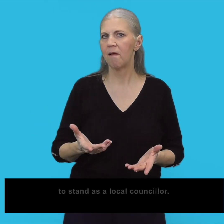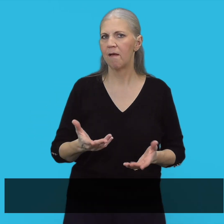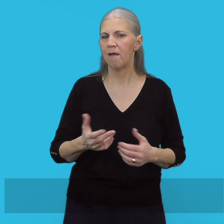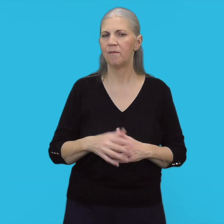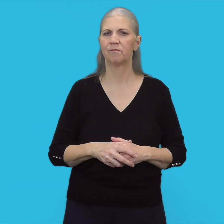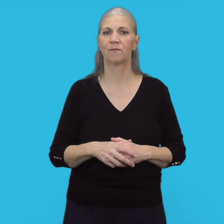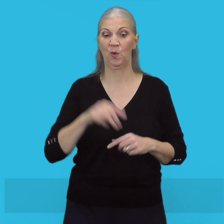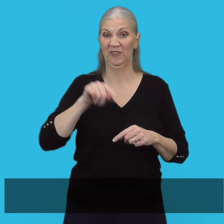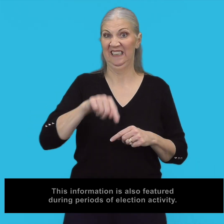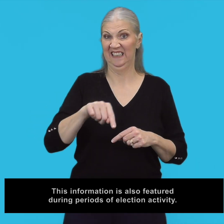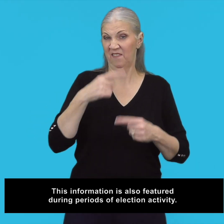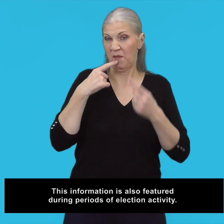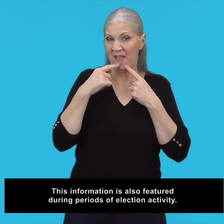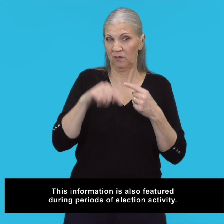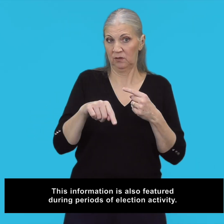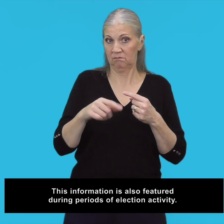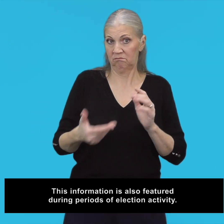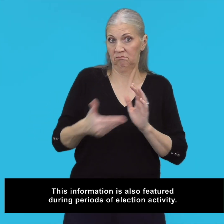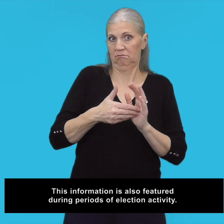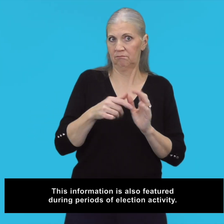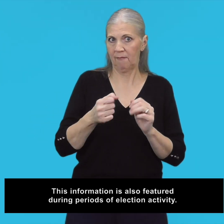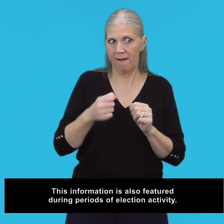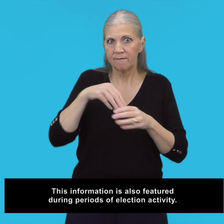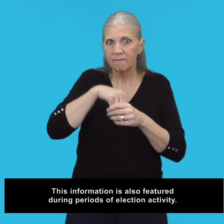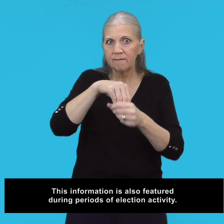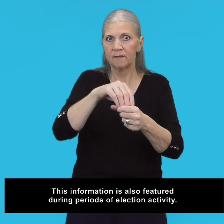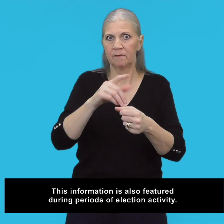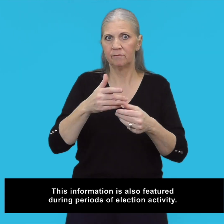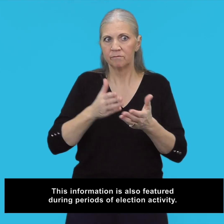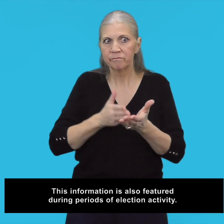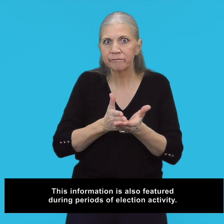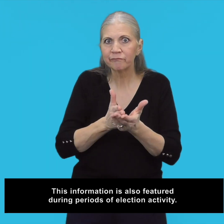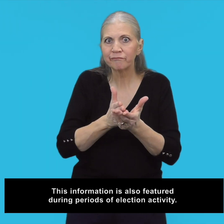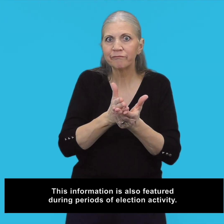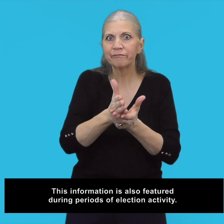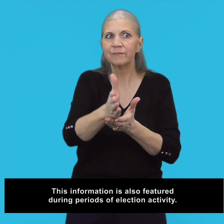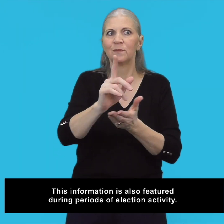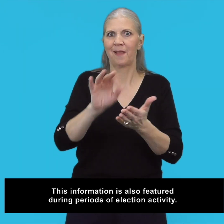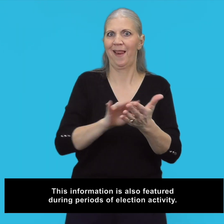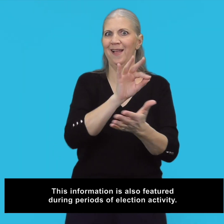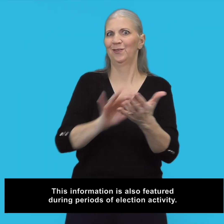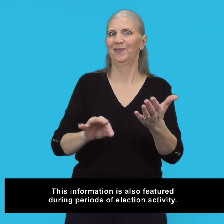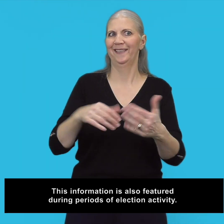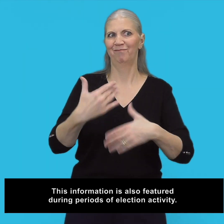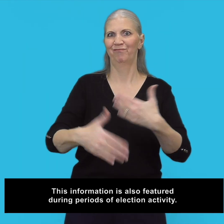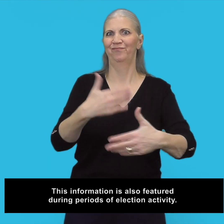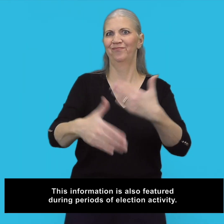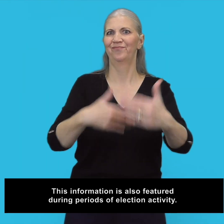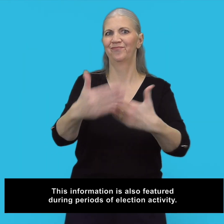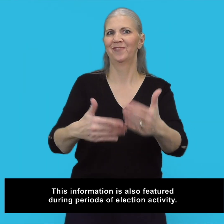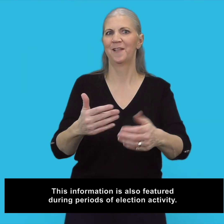This information is also featured during periods of election activity.